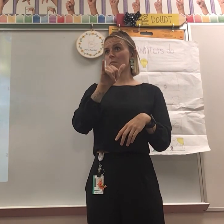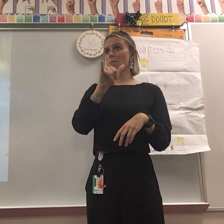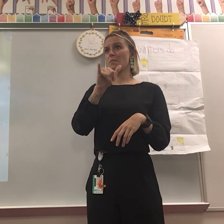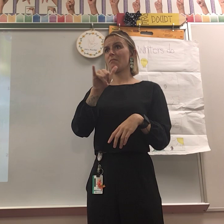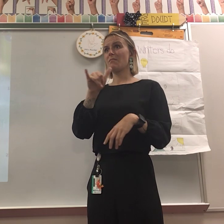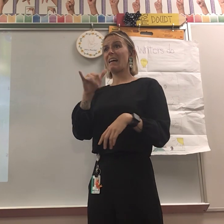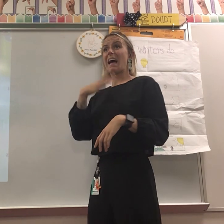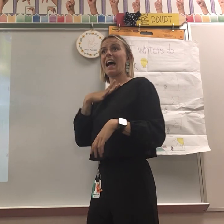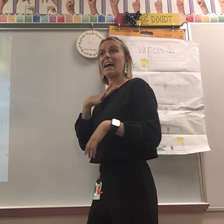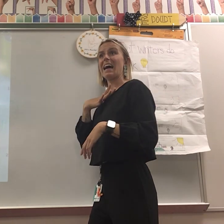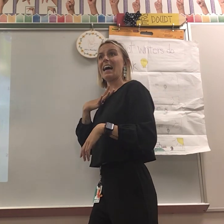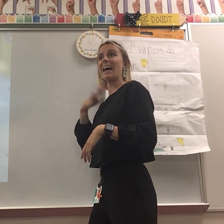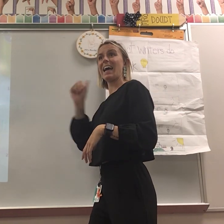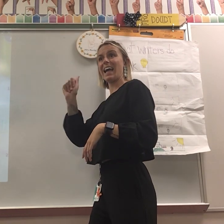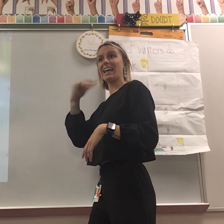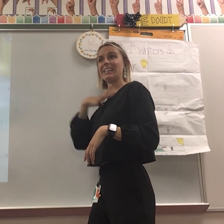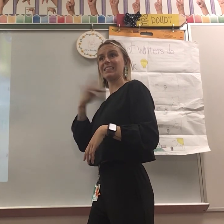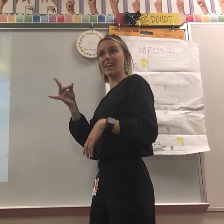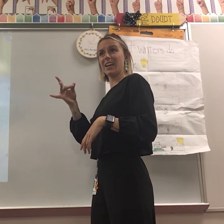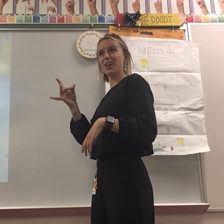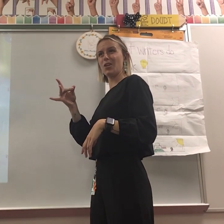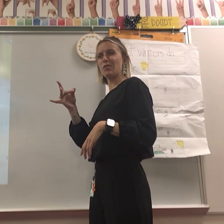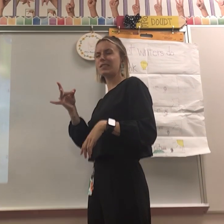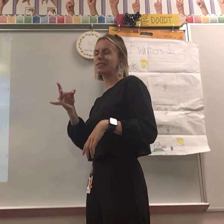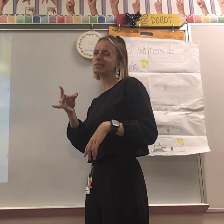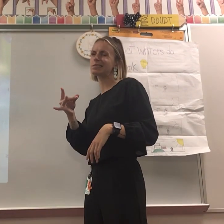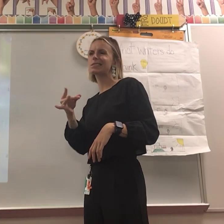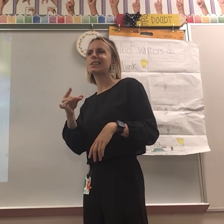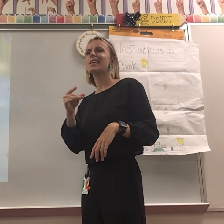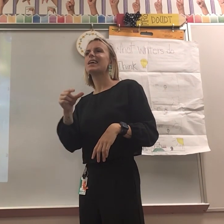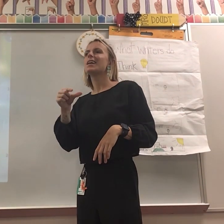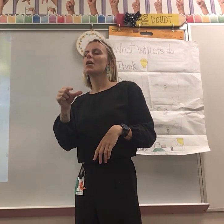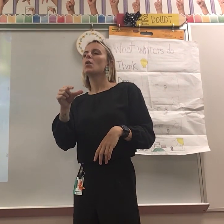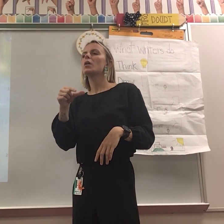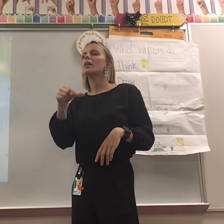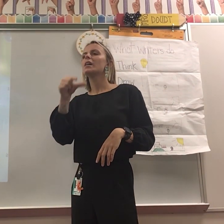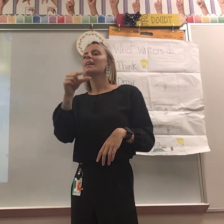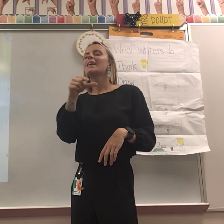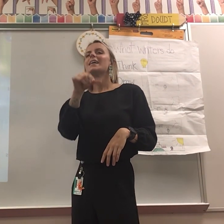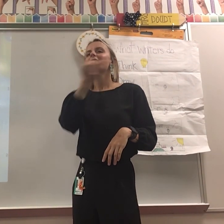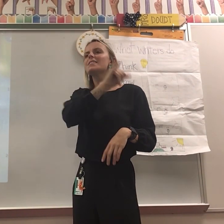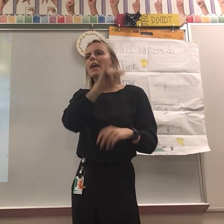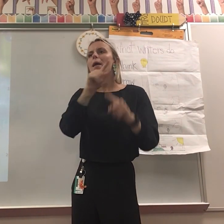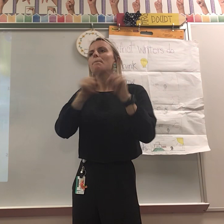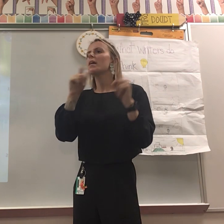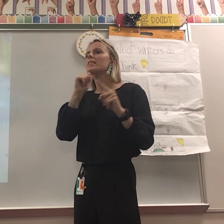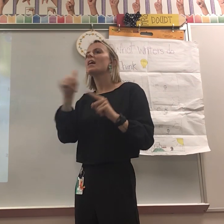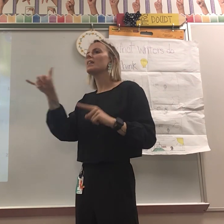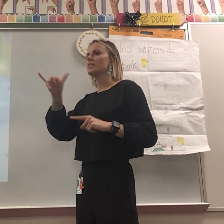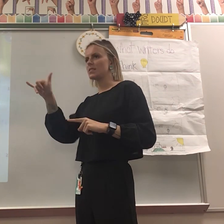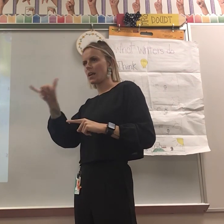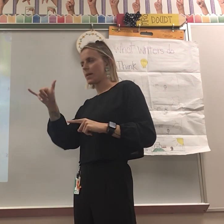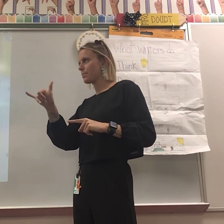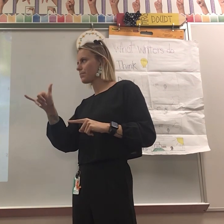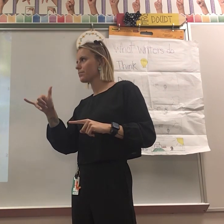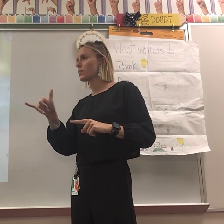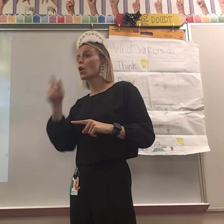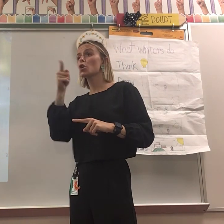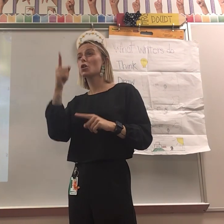You're gonna have to look for your quotes in Big Bucks. You're gonna have to look for your quotes in Searching for Trolls, and decide which of them are the same, and